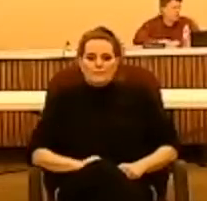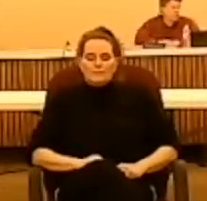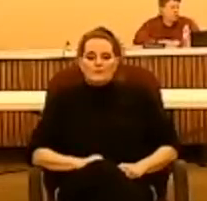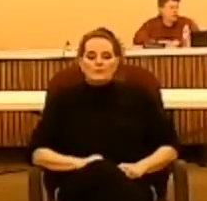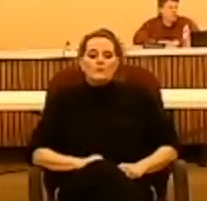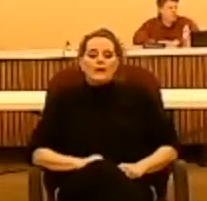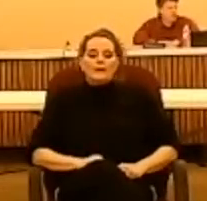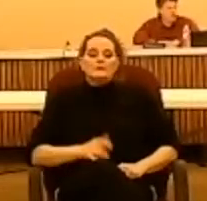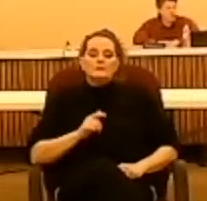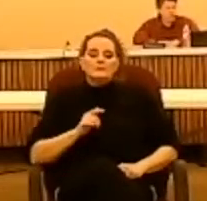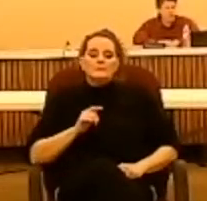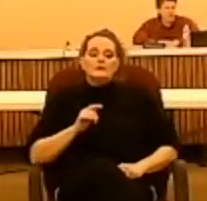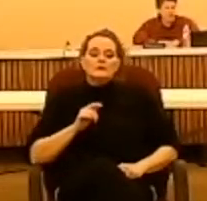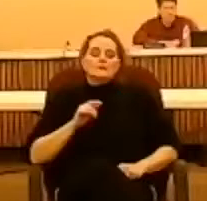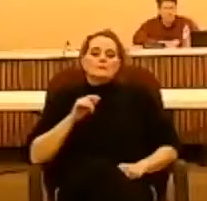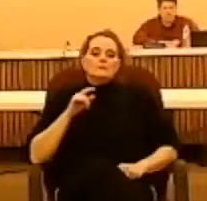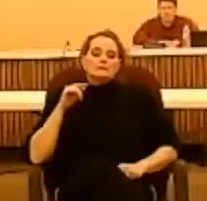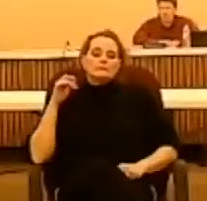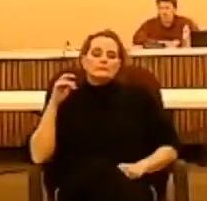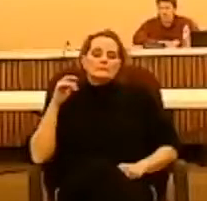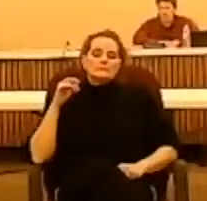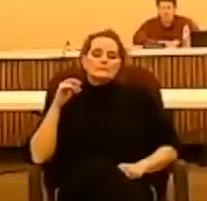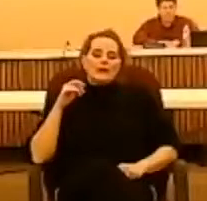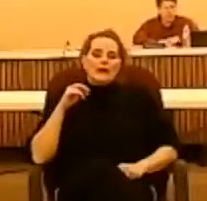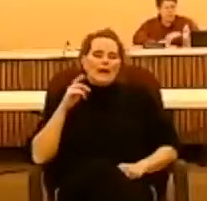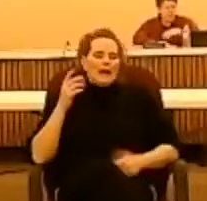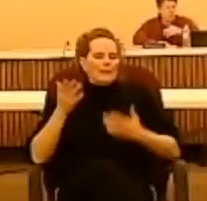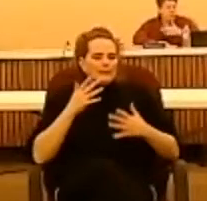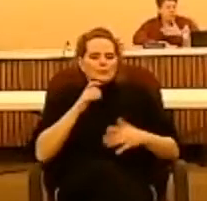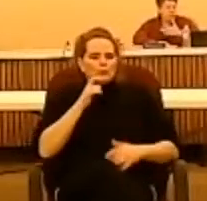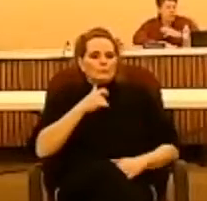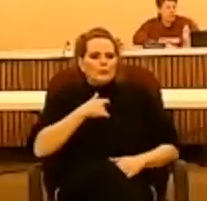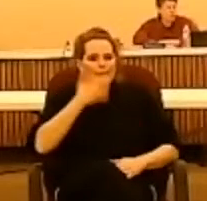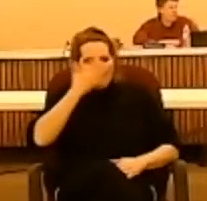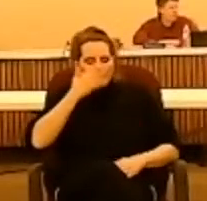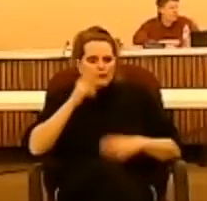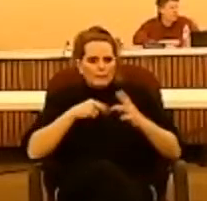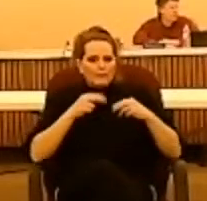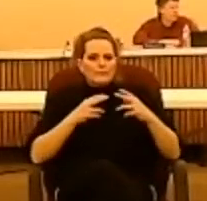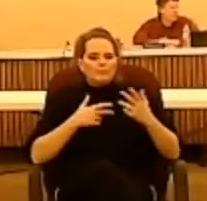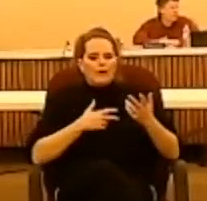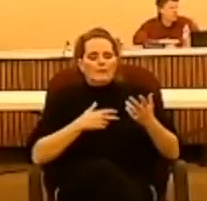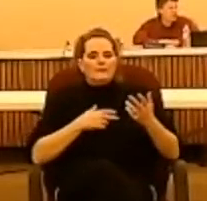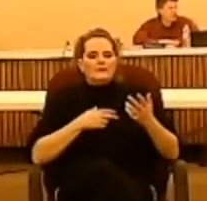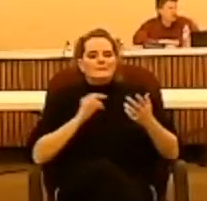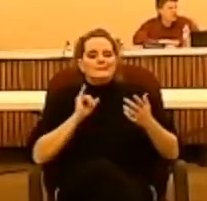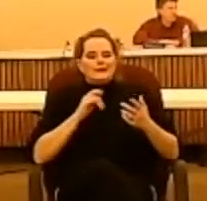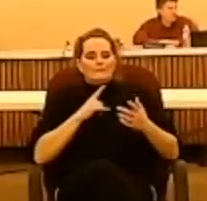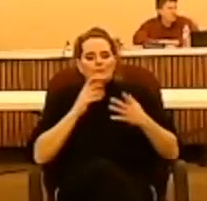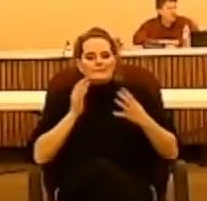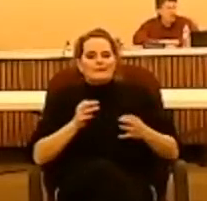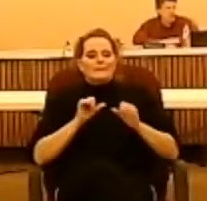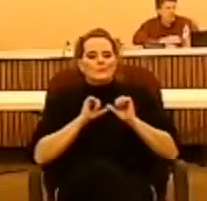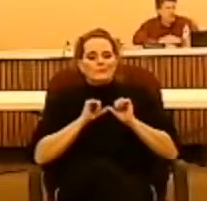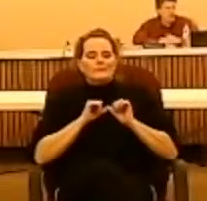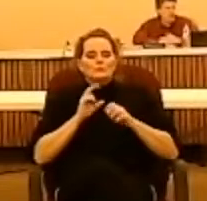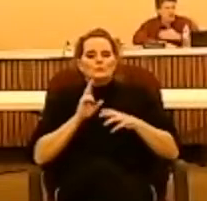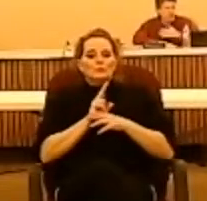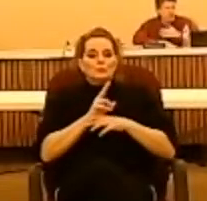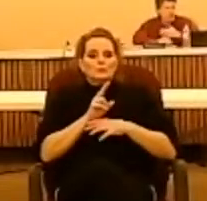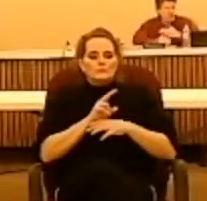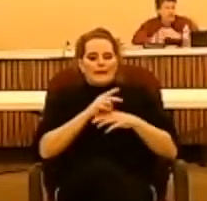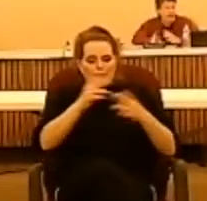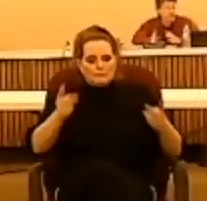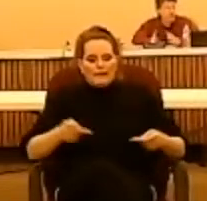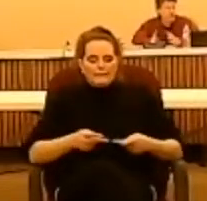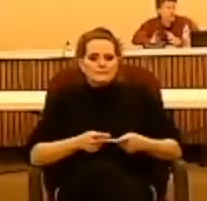later become used. I wouldn't do that up front, but the point is if we continue to need additional space, that is a possibility down the road. I bring that up because